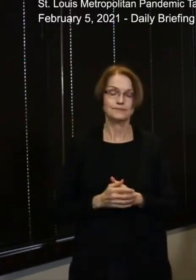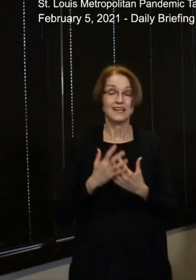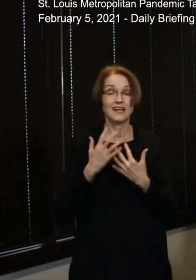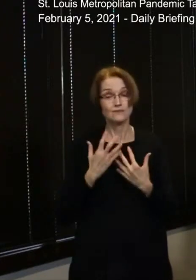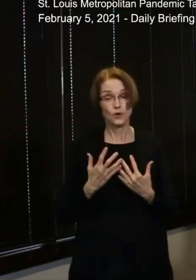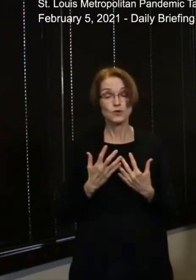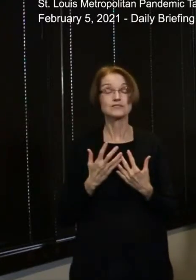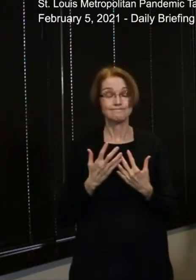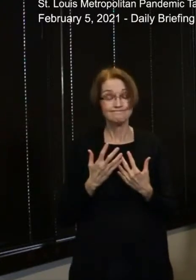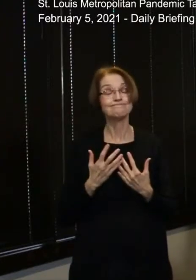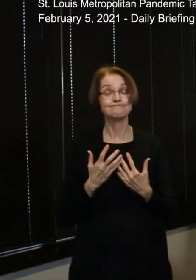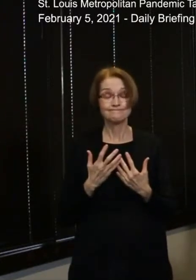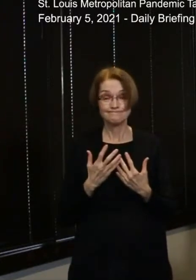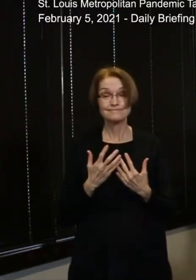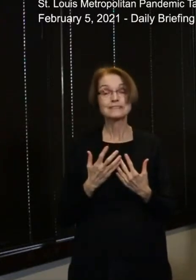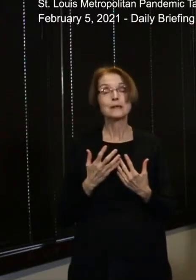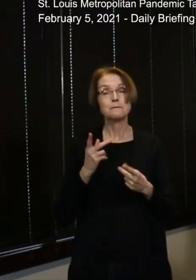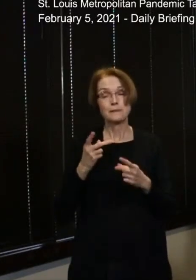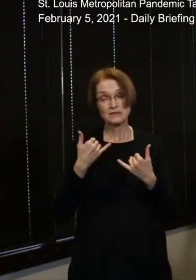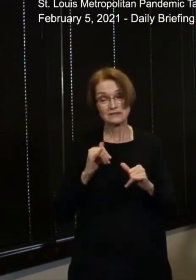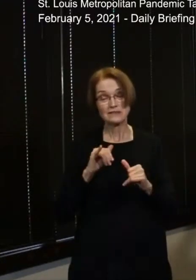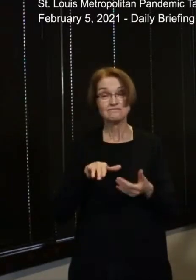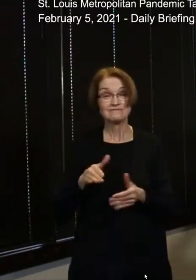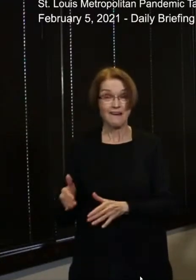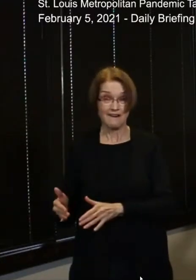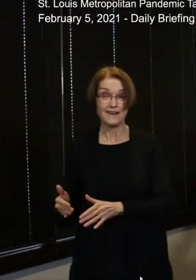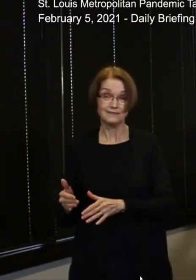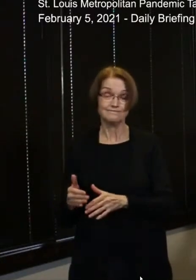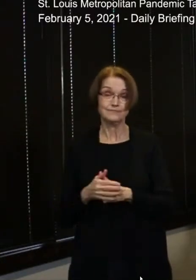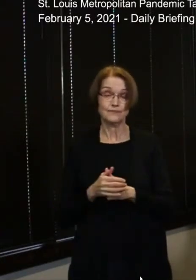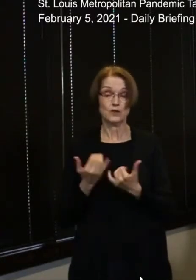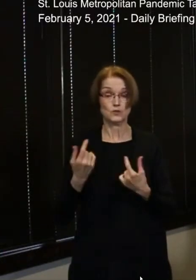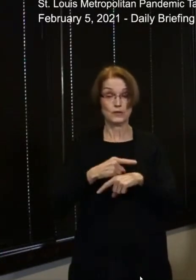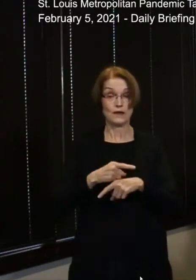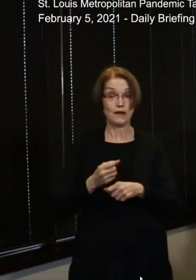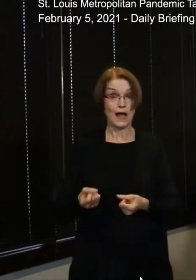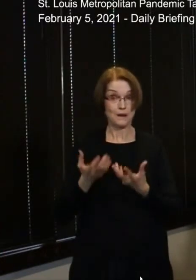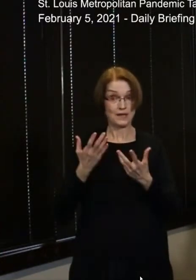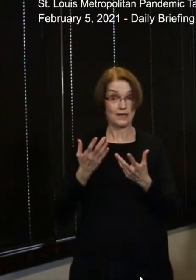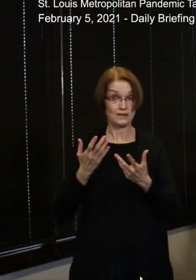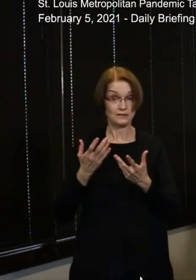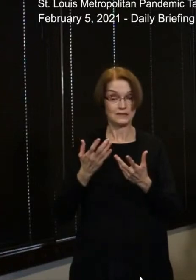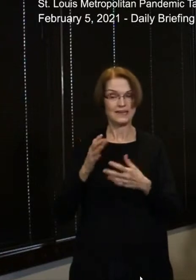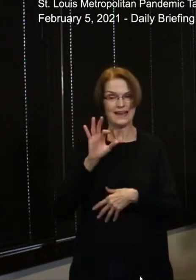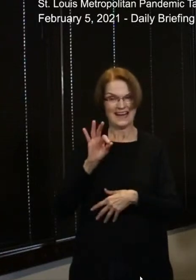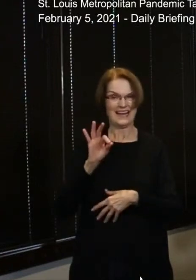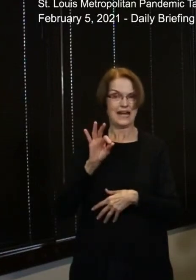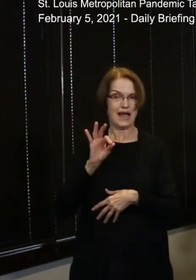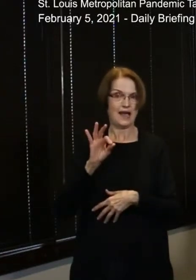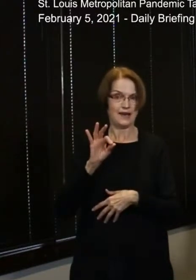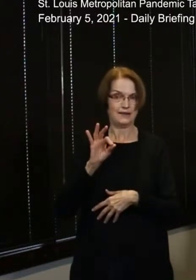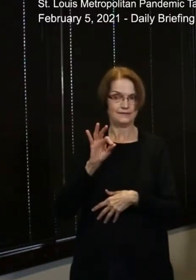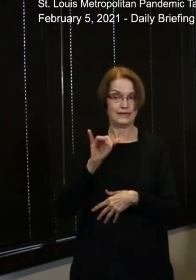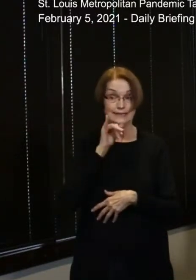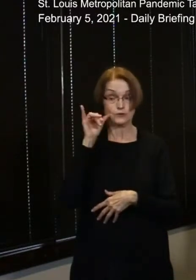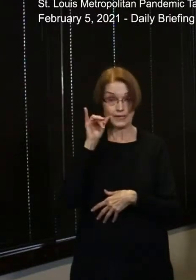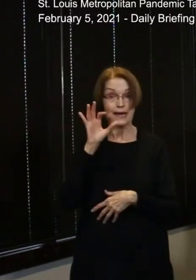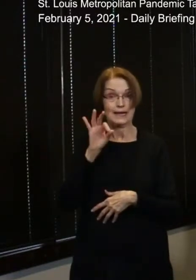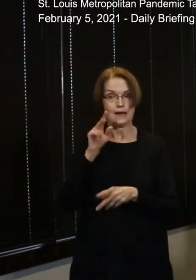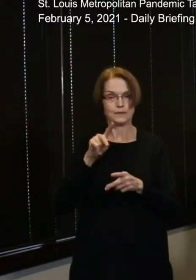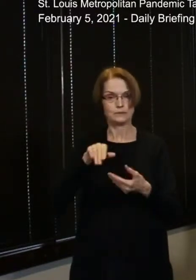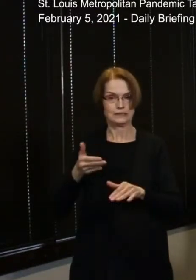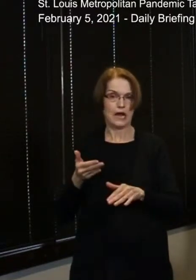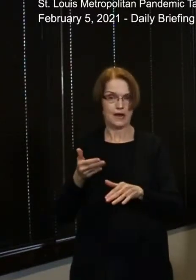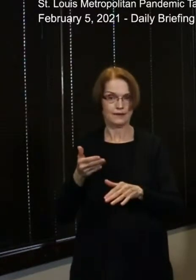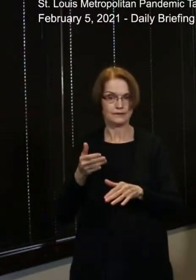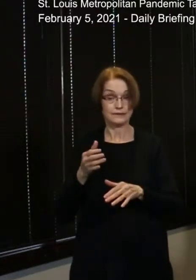Unfortunately, we're still seeing inpatient deaths from COVID as well. So today we're reporting 9 deaths that occurred yesterday, and our